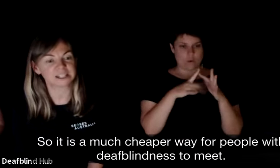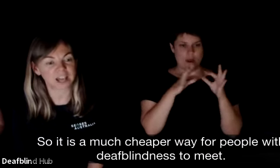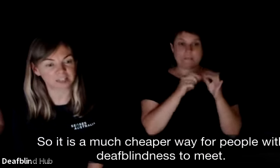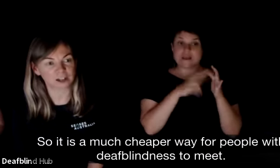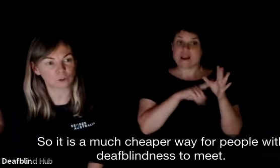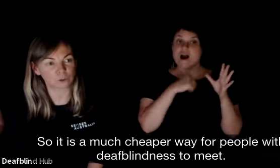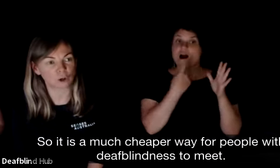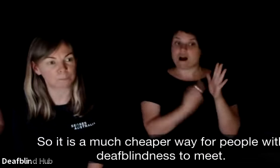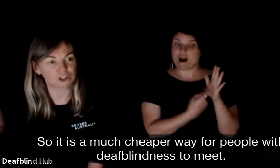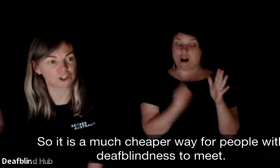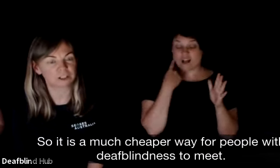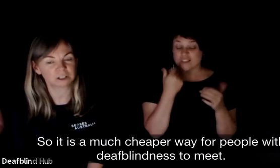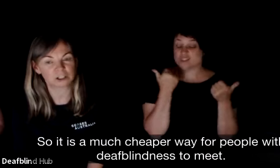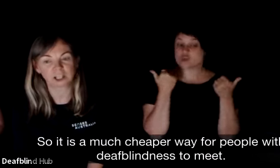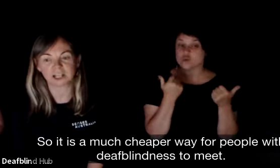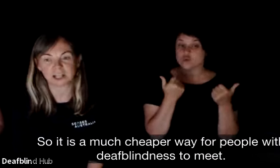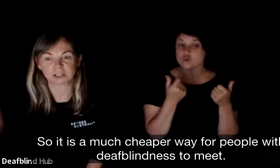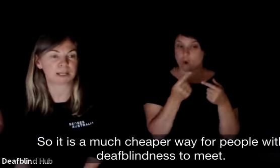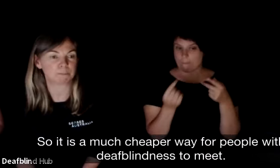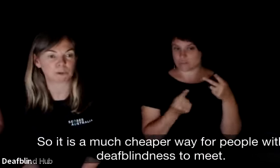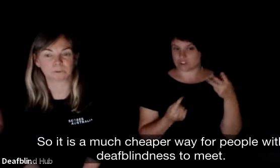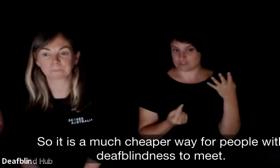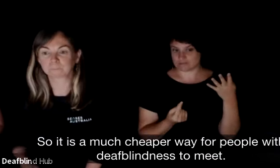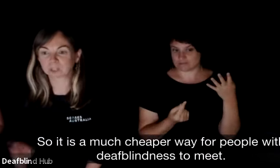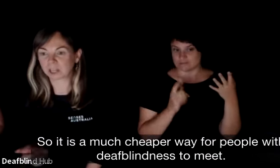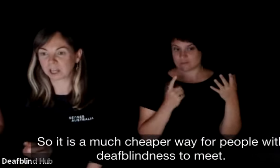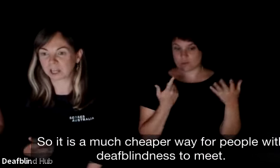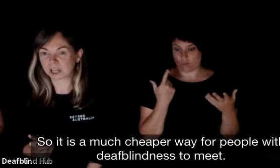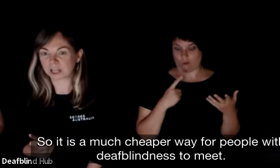is another good option to connect people.